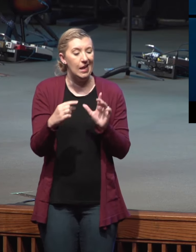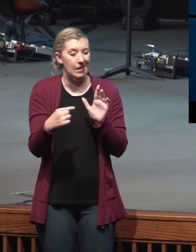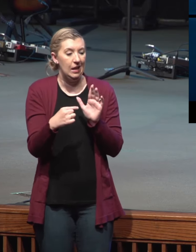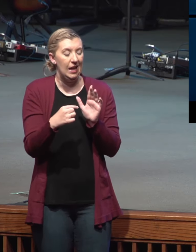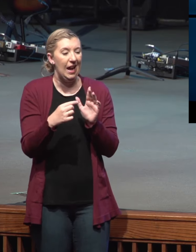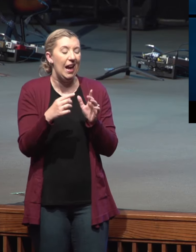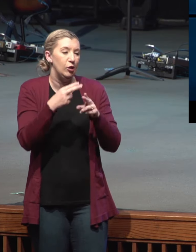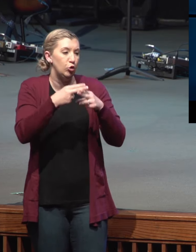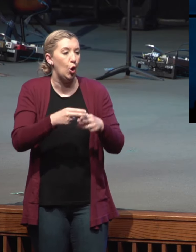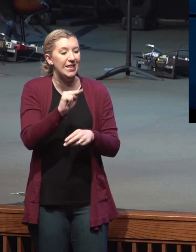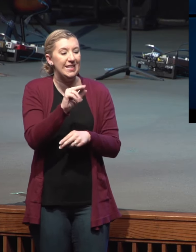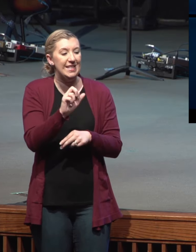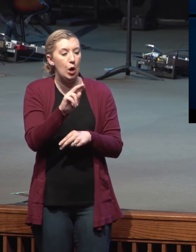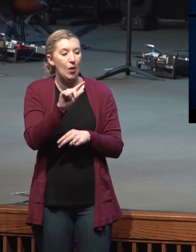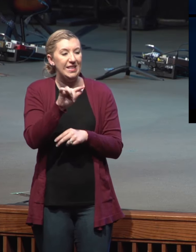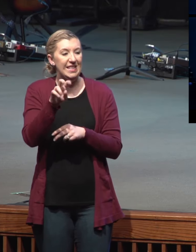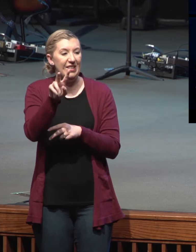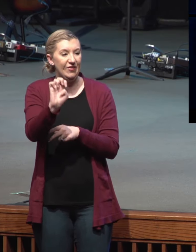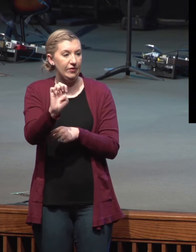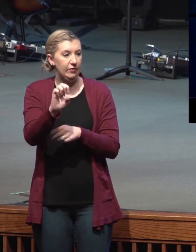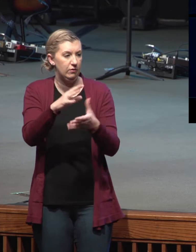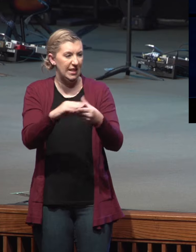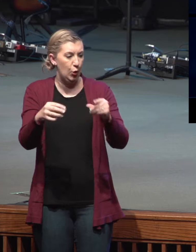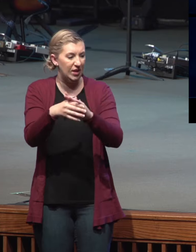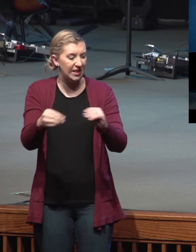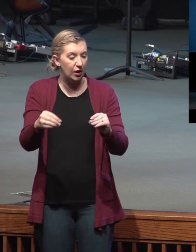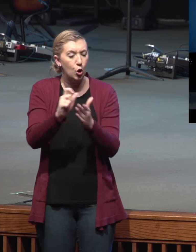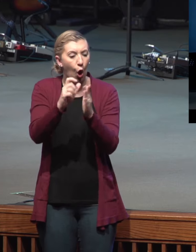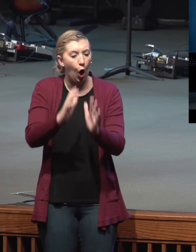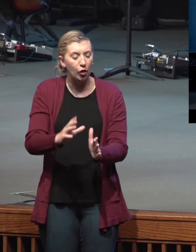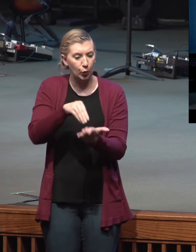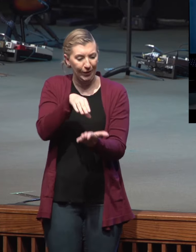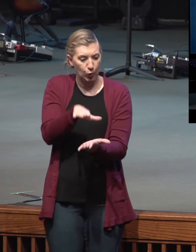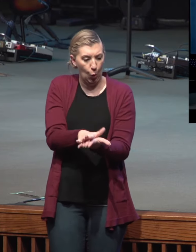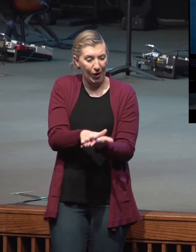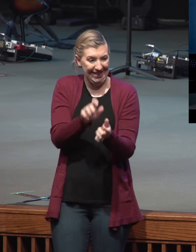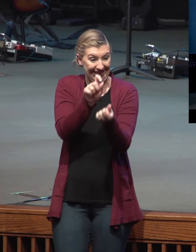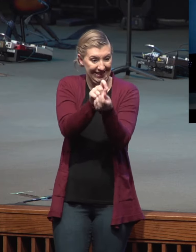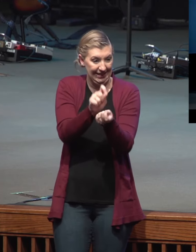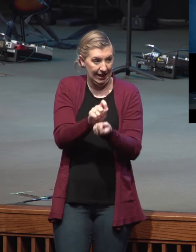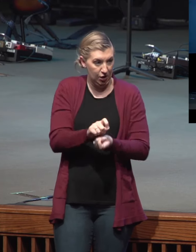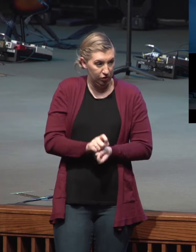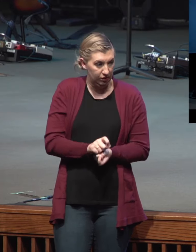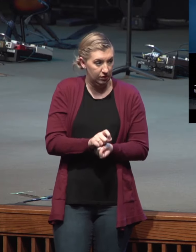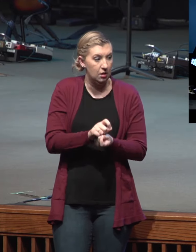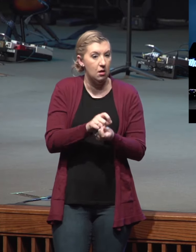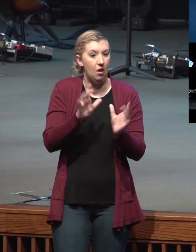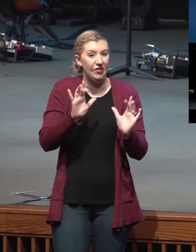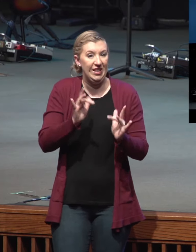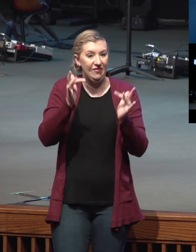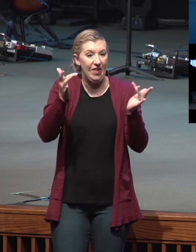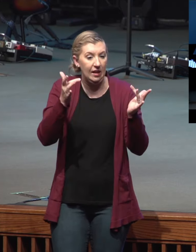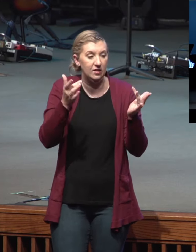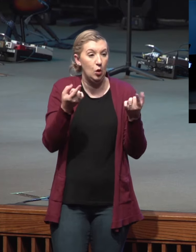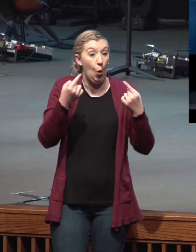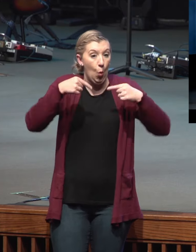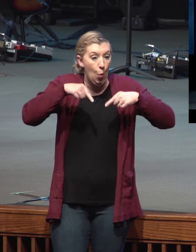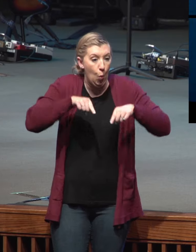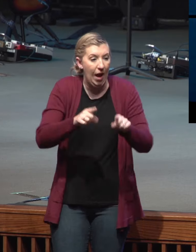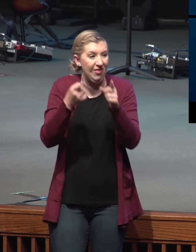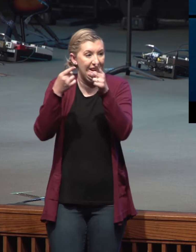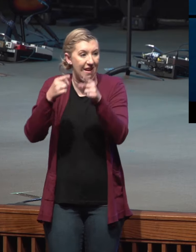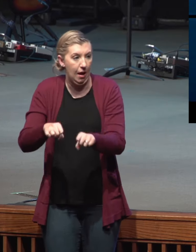a narrative in that the author is recording for us the details of events as they